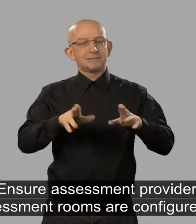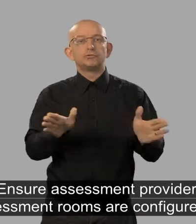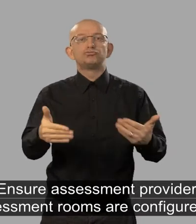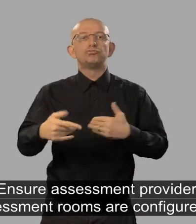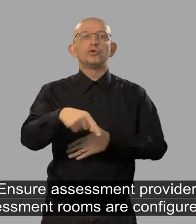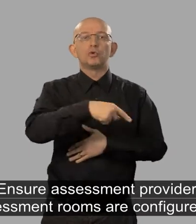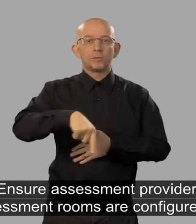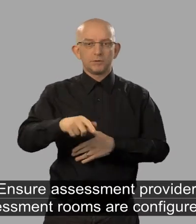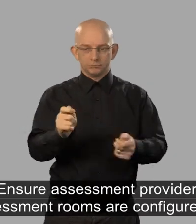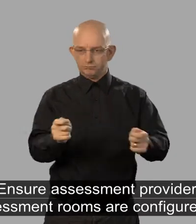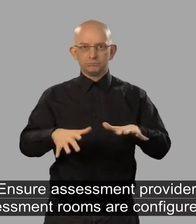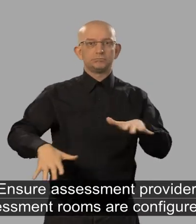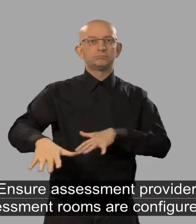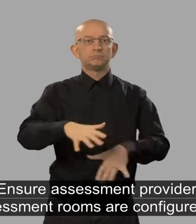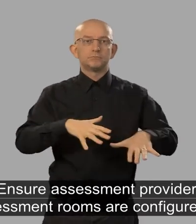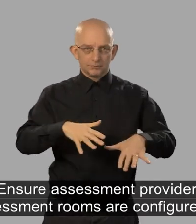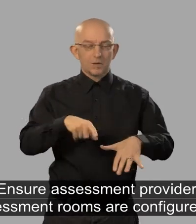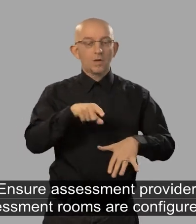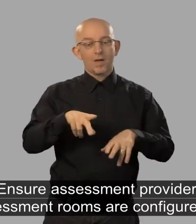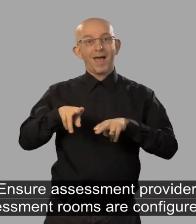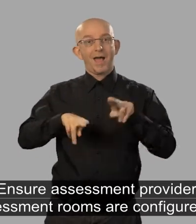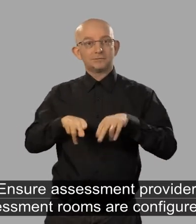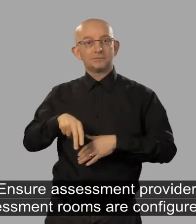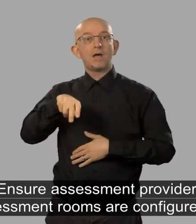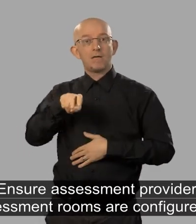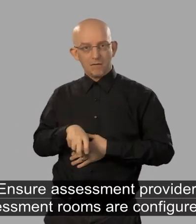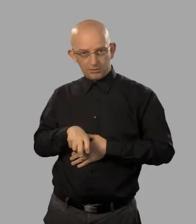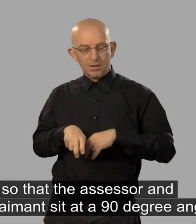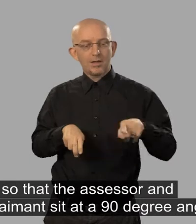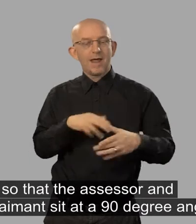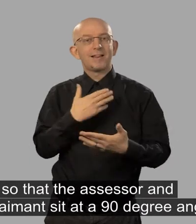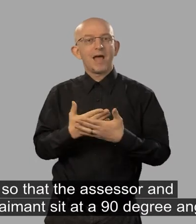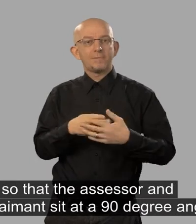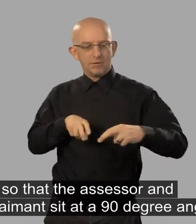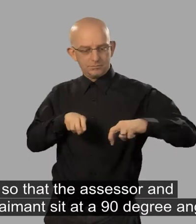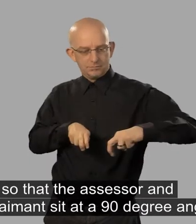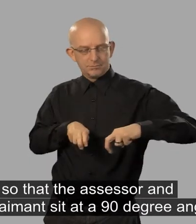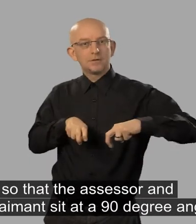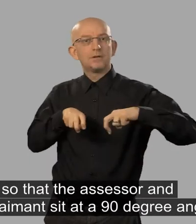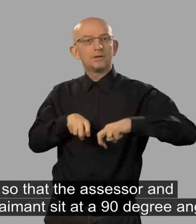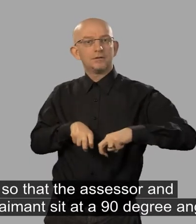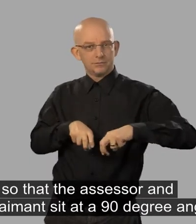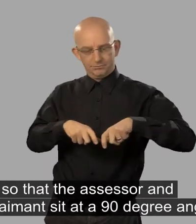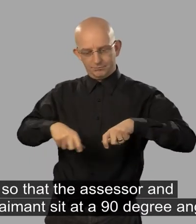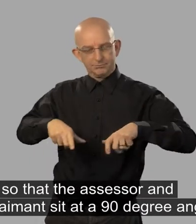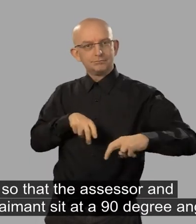are configured so that the assessor and the claimant sit at a 90-degree angle.